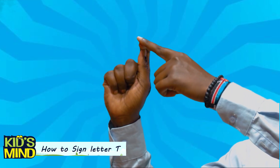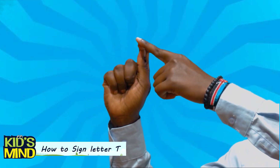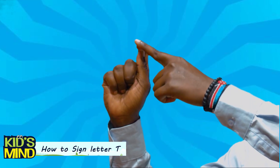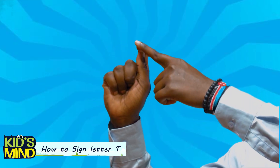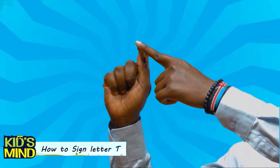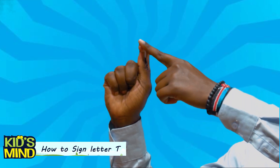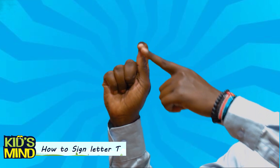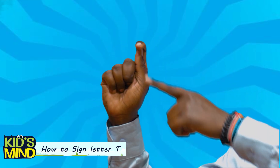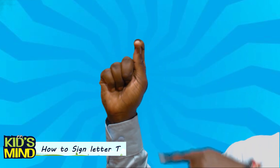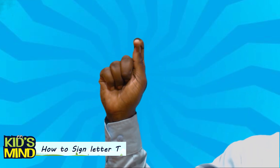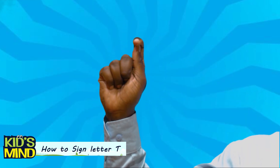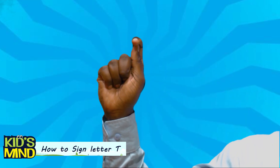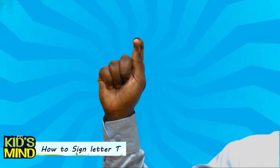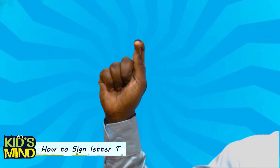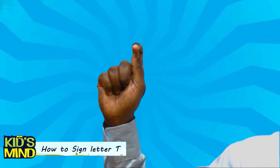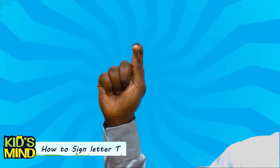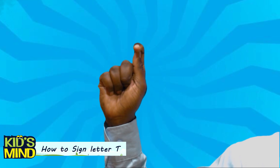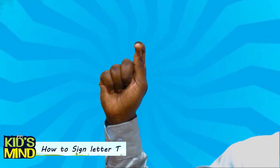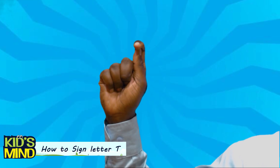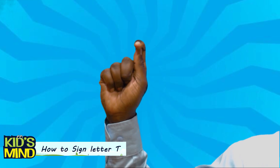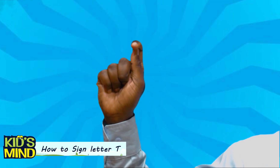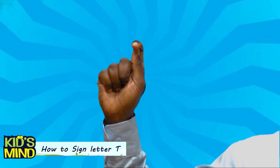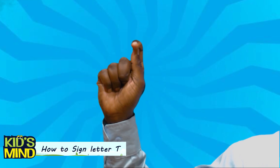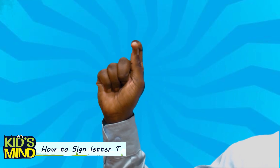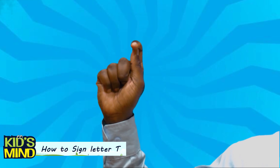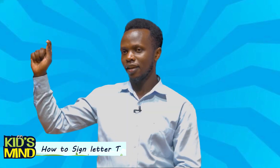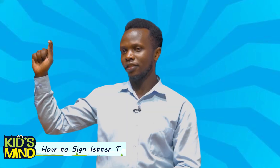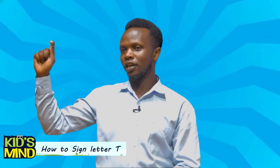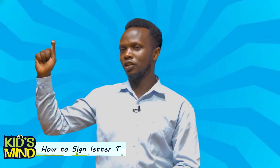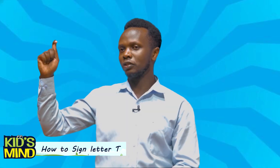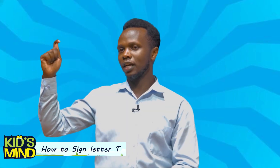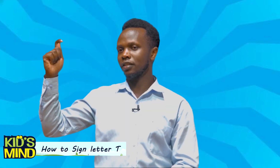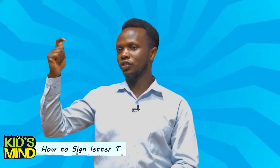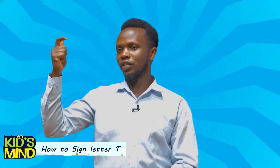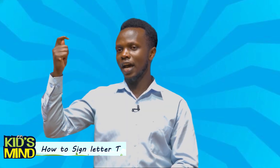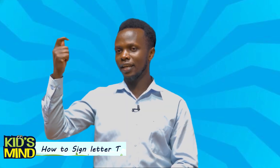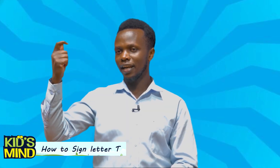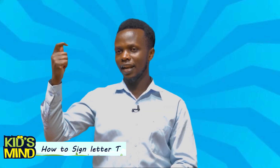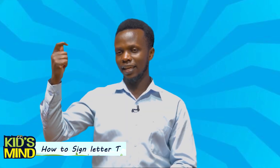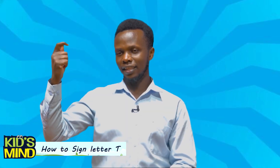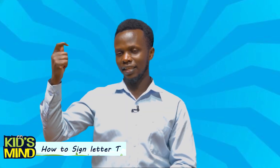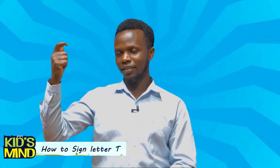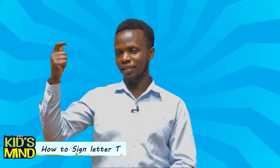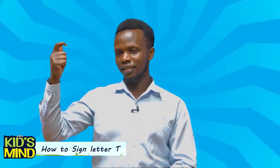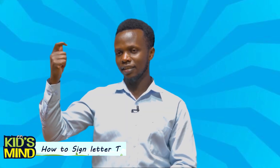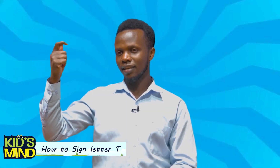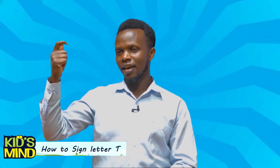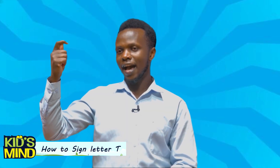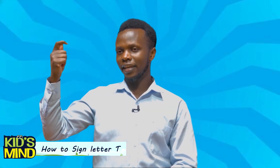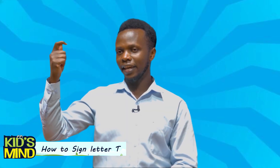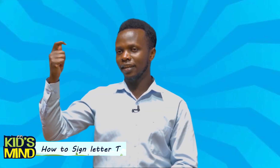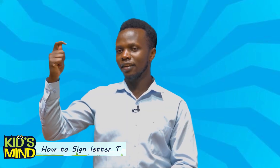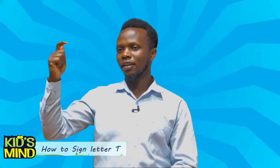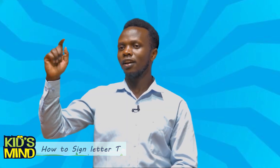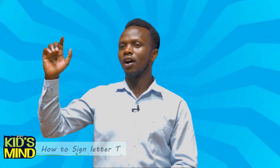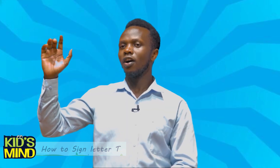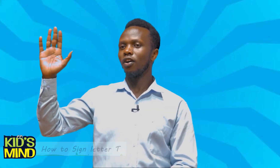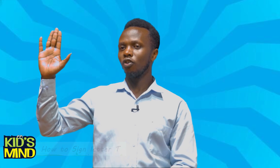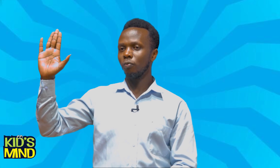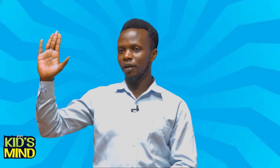on top of the thumb finger, like that. Then you just turn like this. Again,